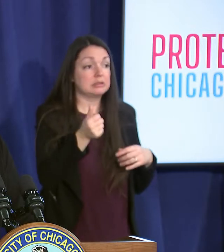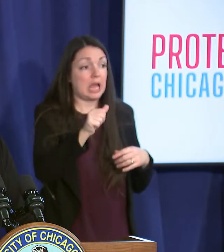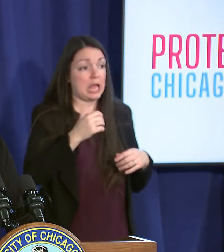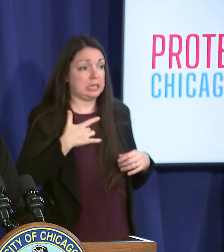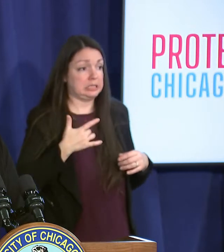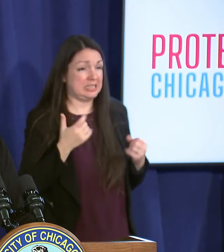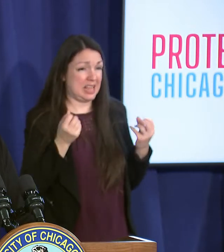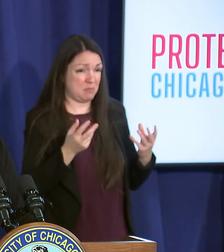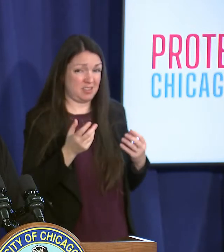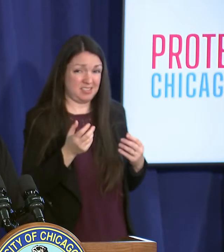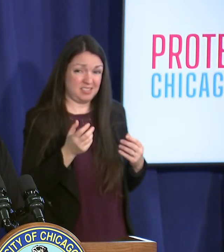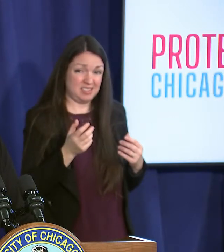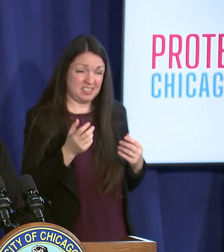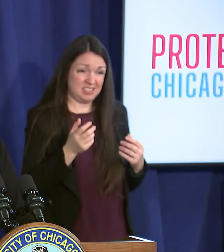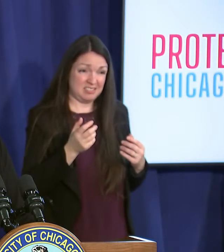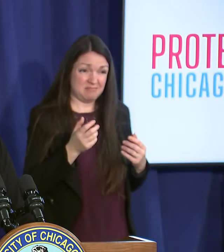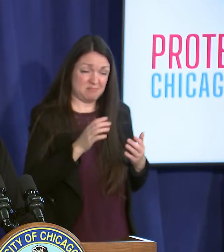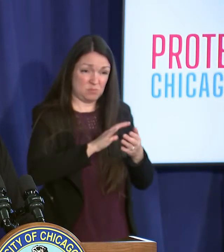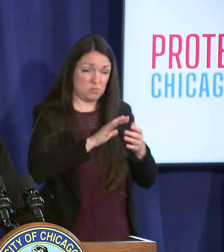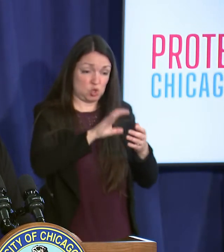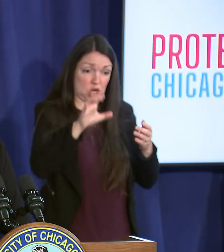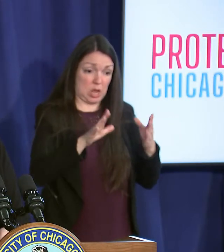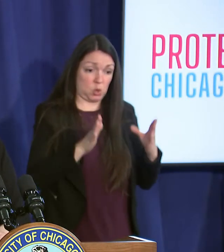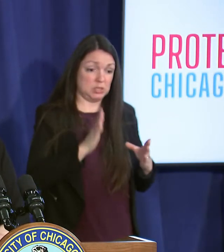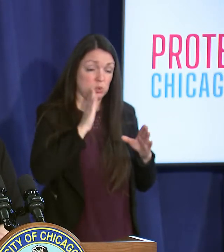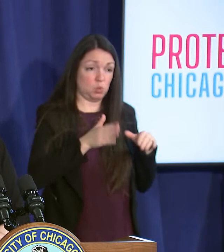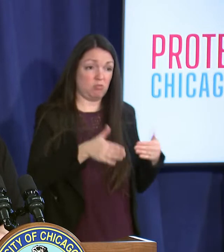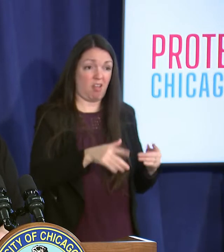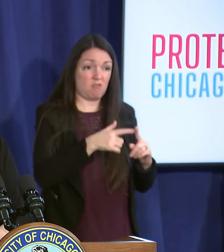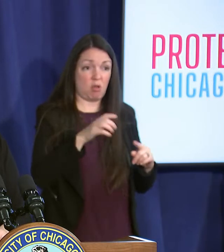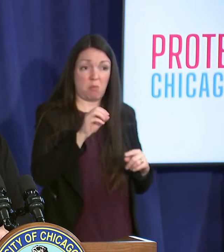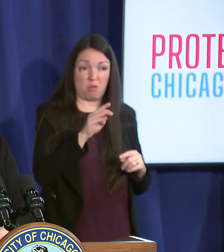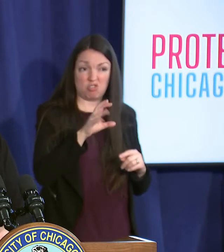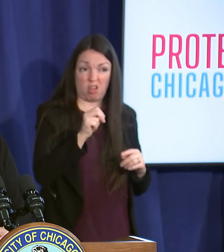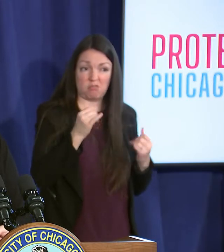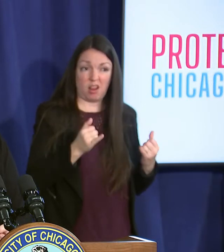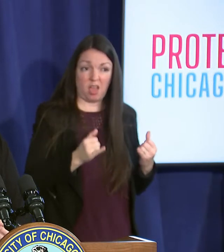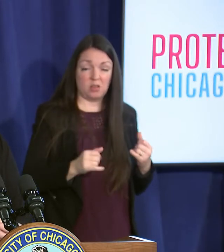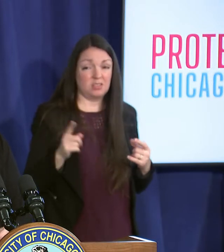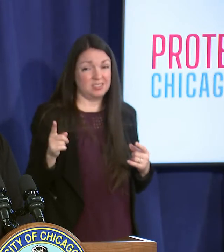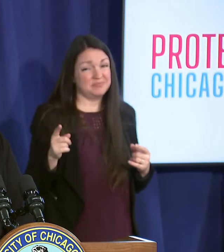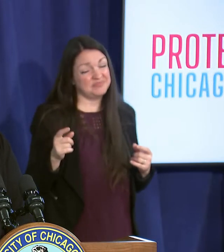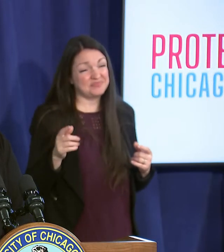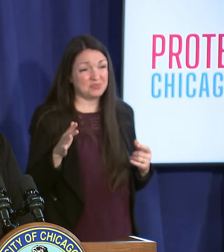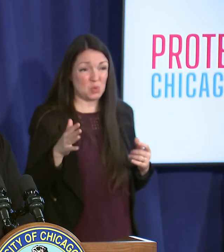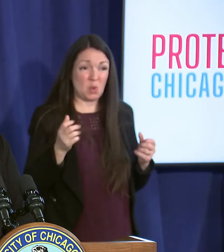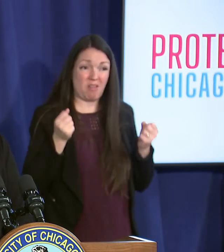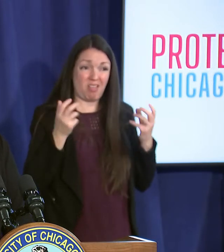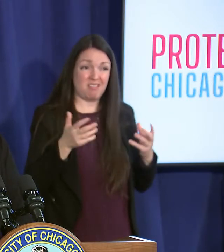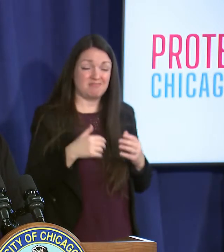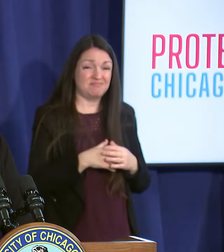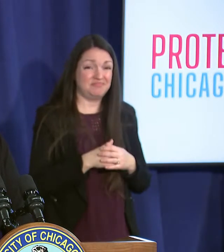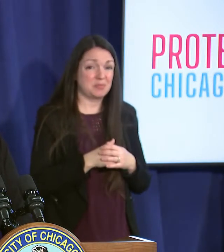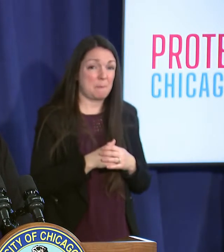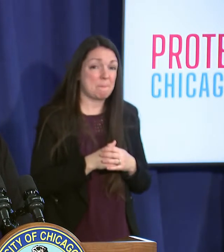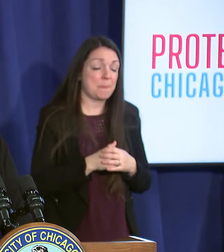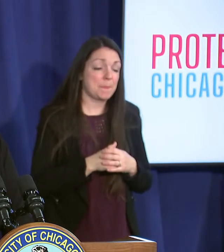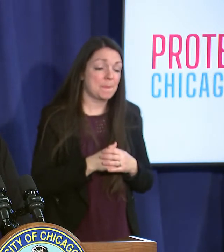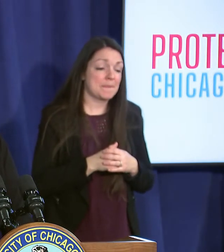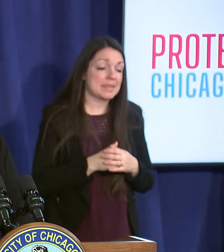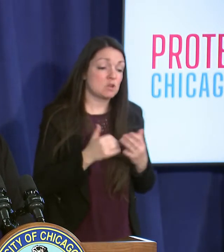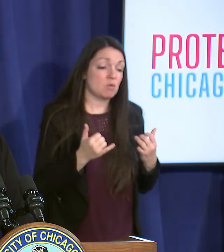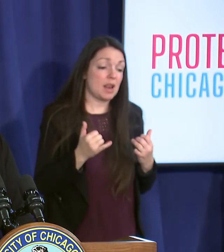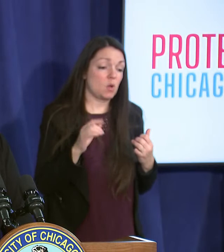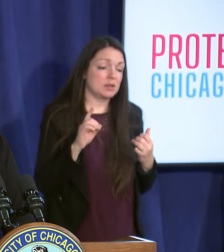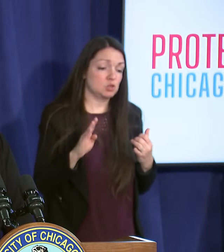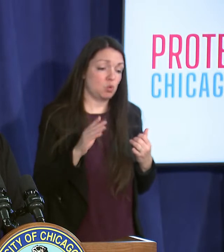Chicagoans are going to die from this Omicron surge right now? Yeah, quite a lot. We've been averaging. Right now on the